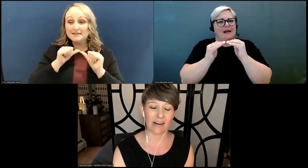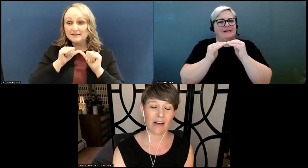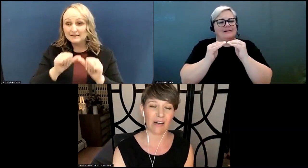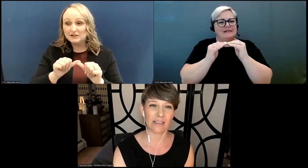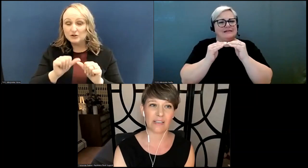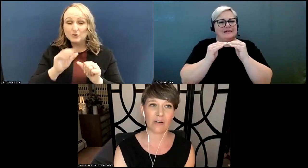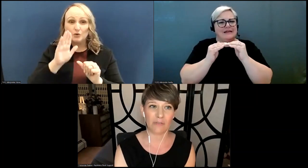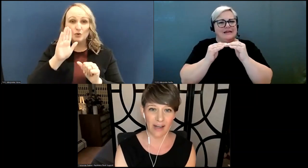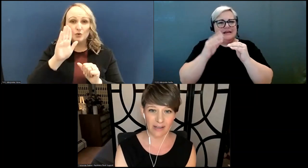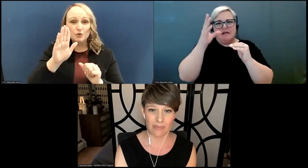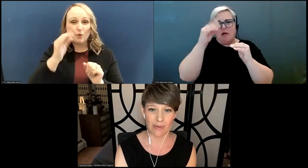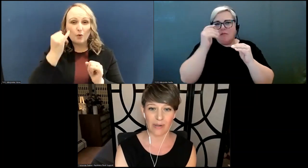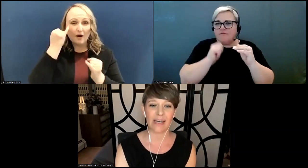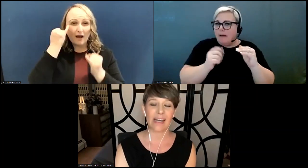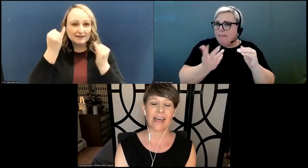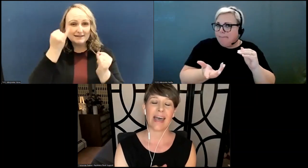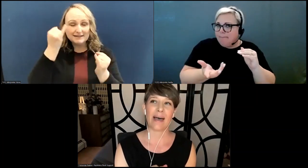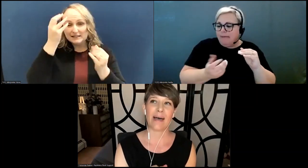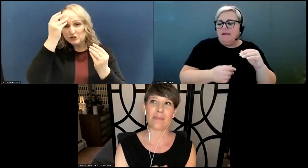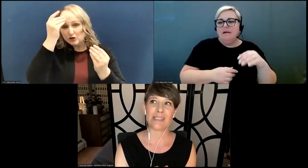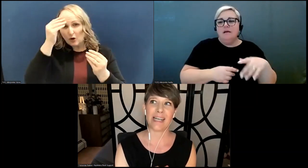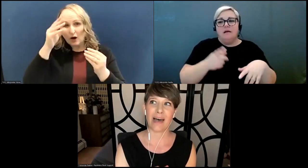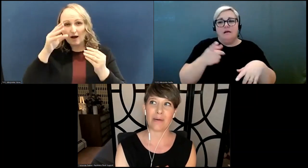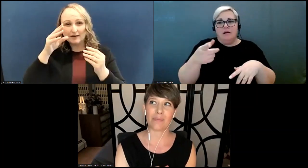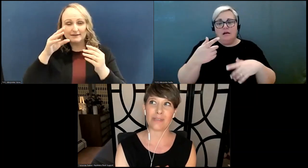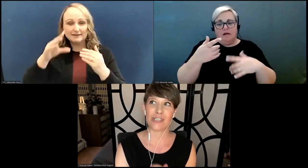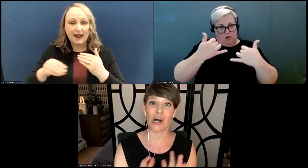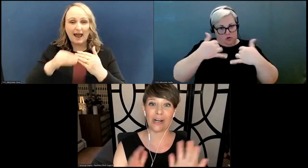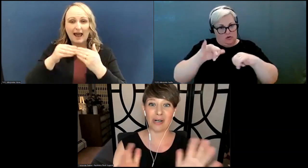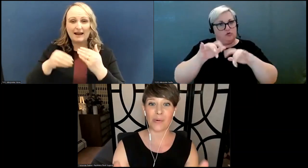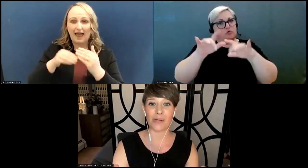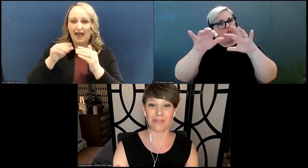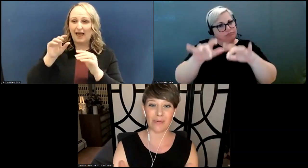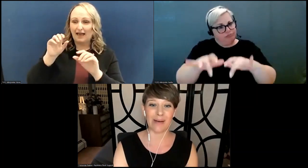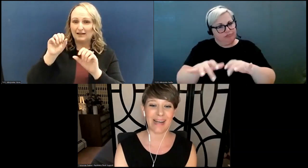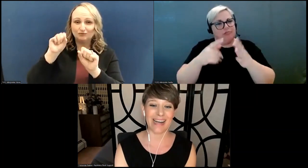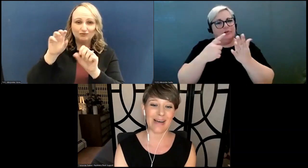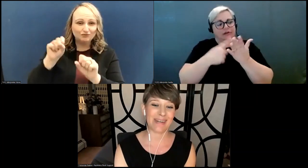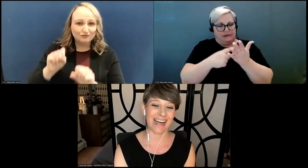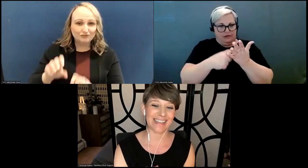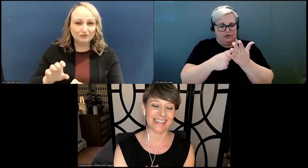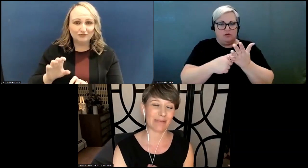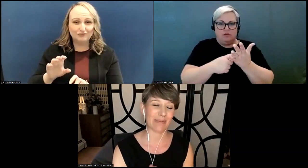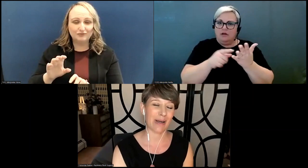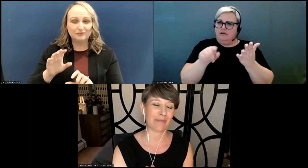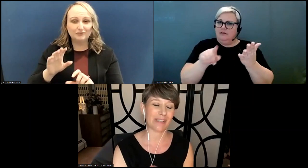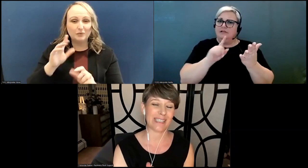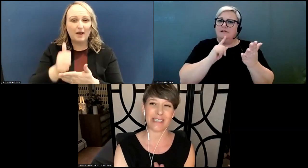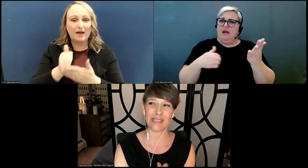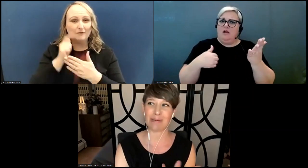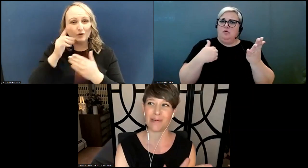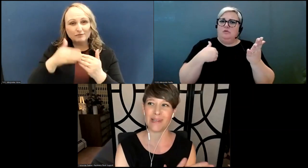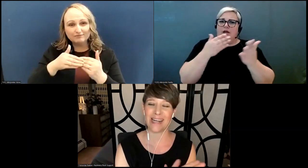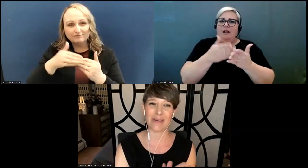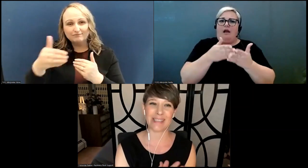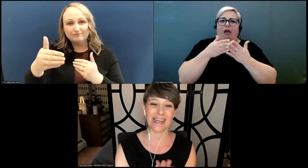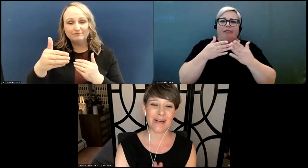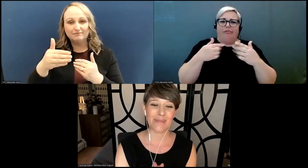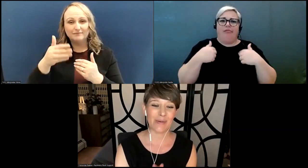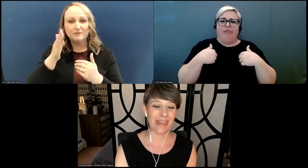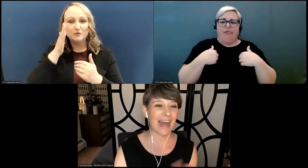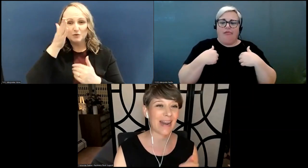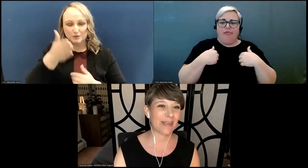contributions. They are all so valuable to help chart a course for what might come next, the conversations rippling